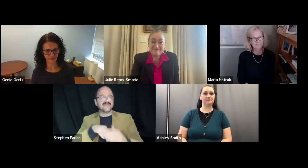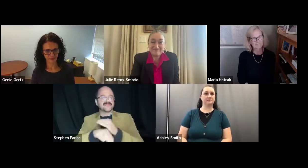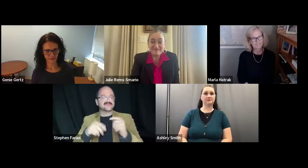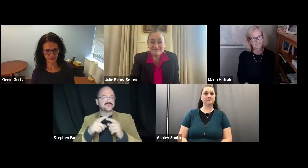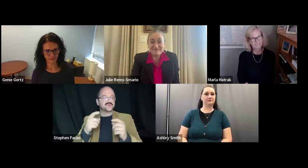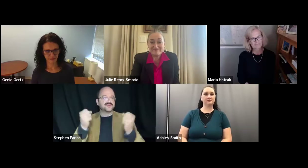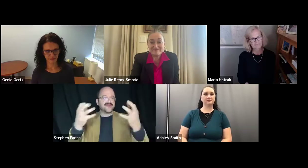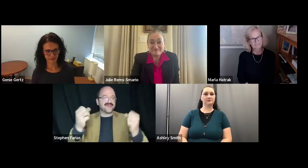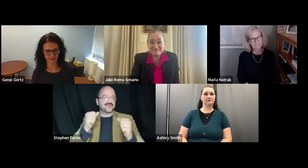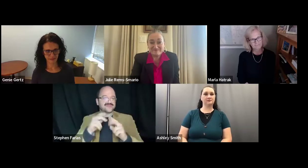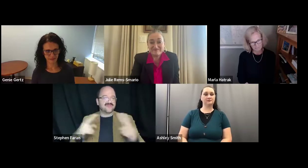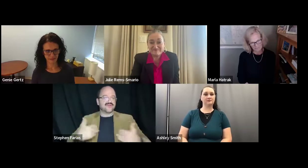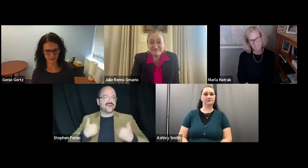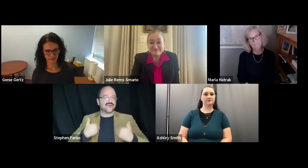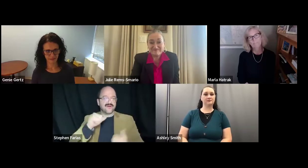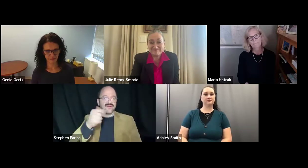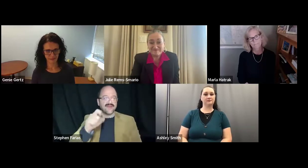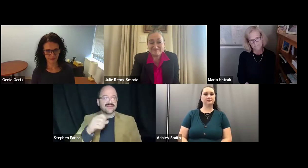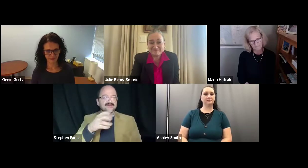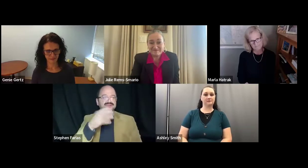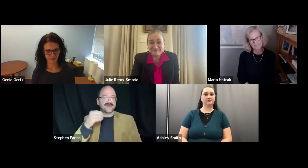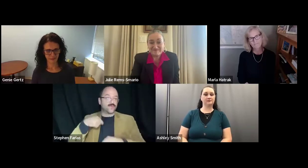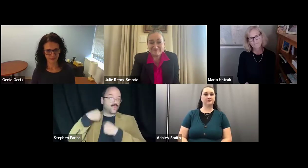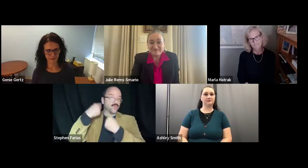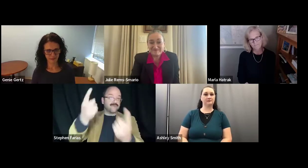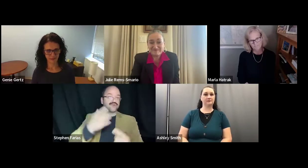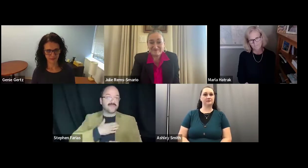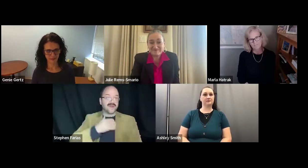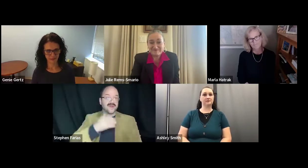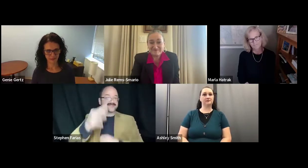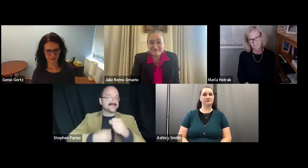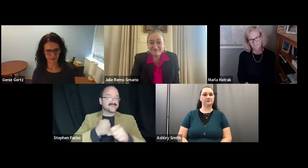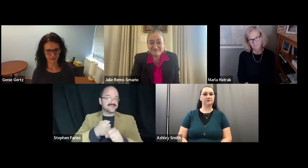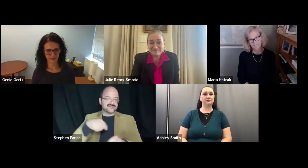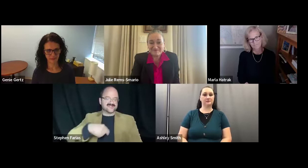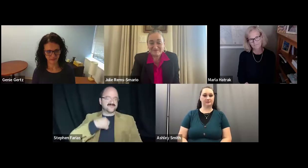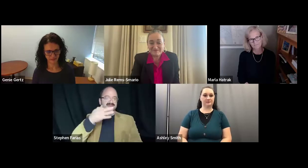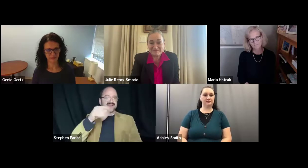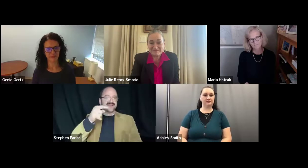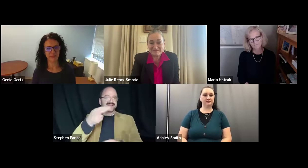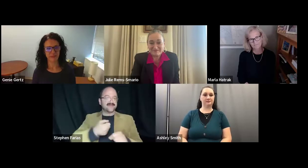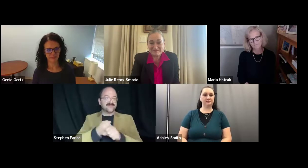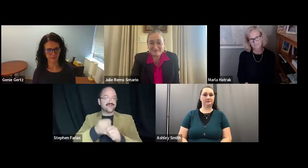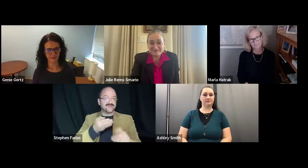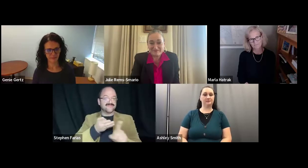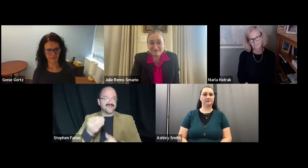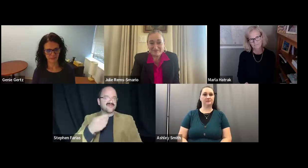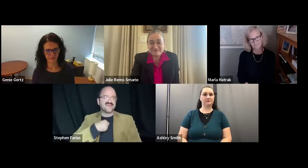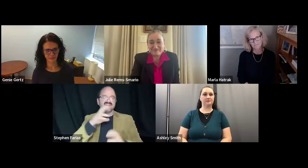I would not be where I am today without access to sign language at a very young age. Over the course of my